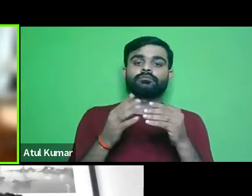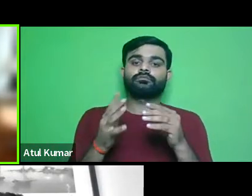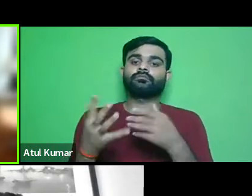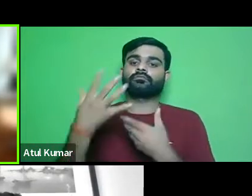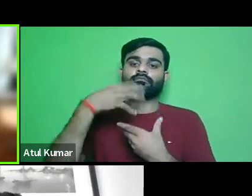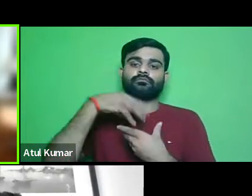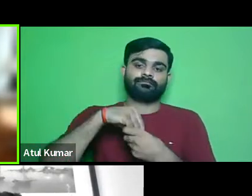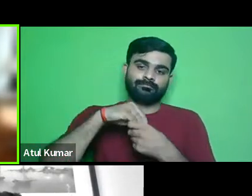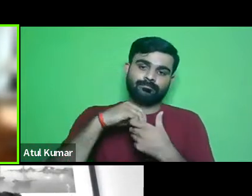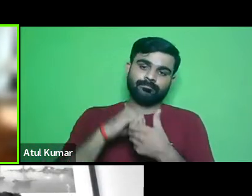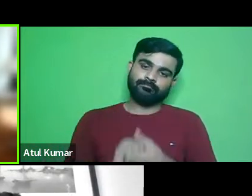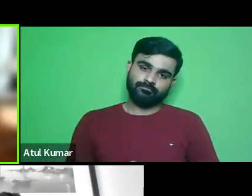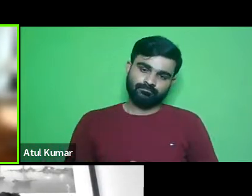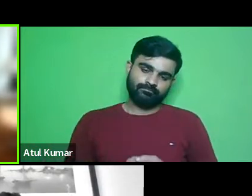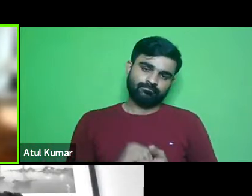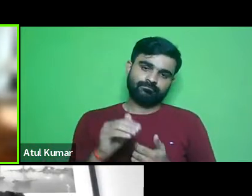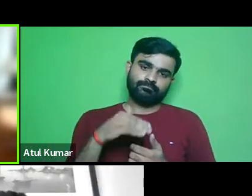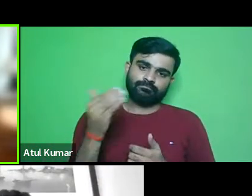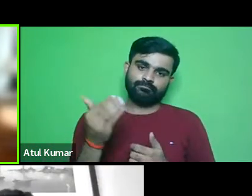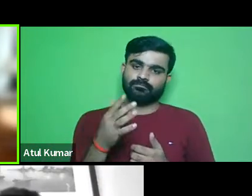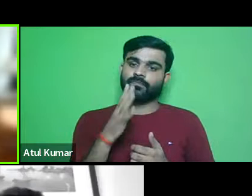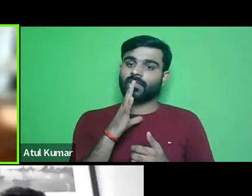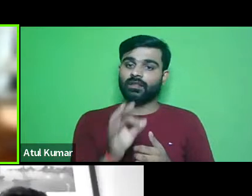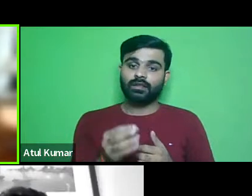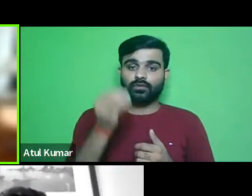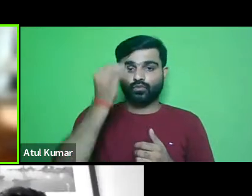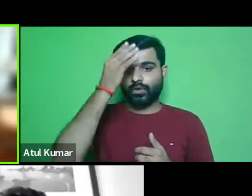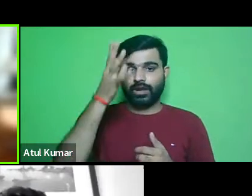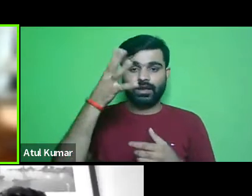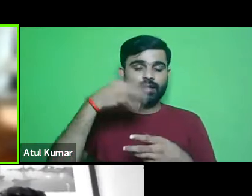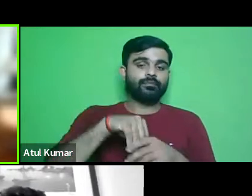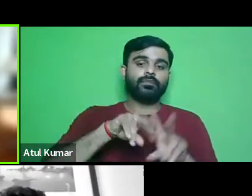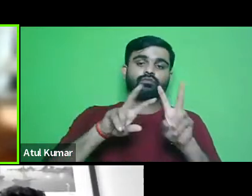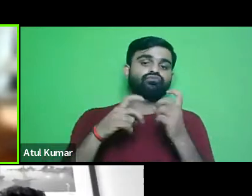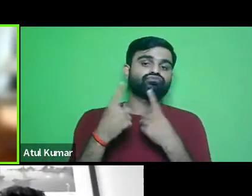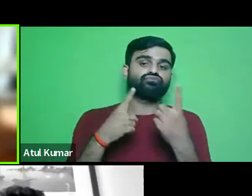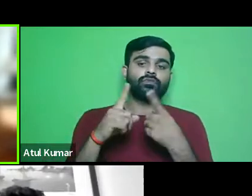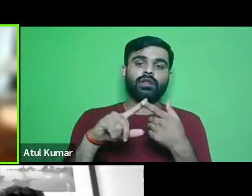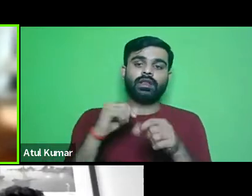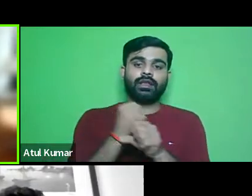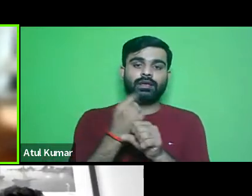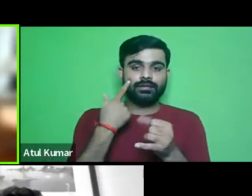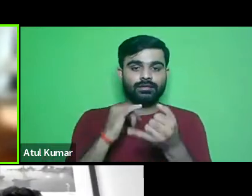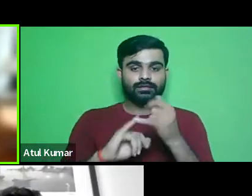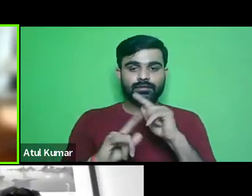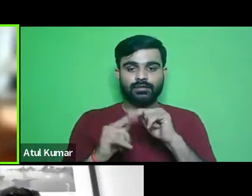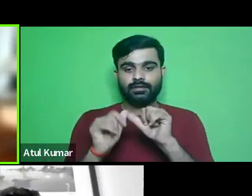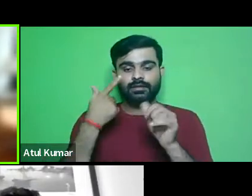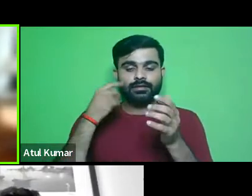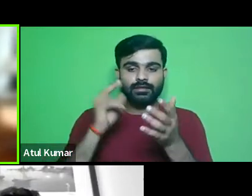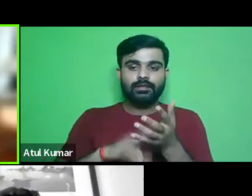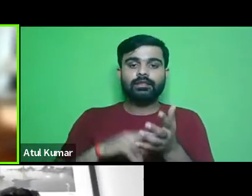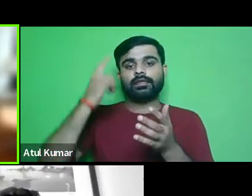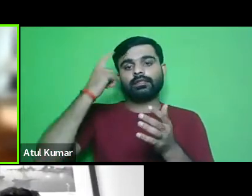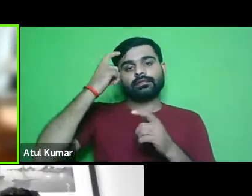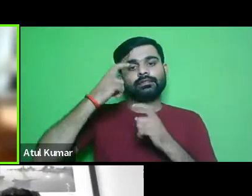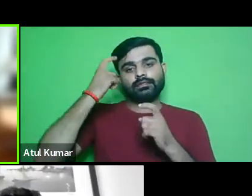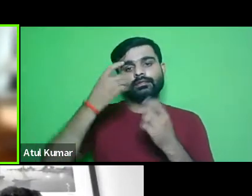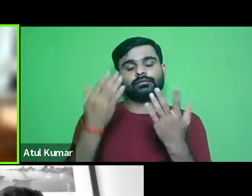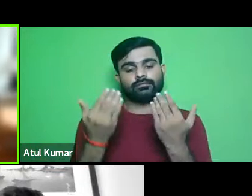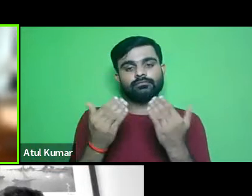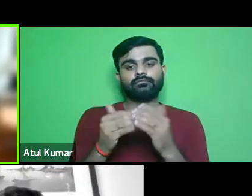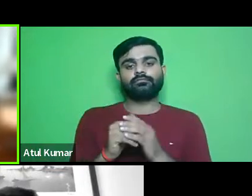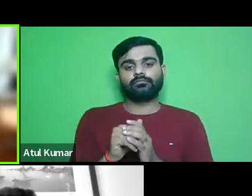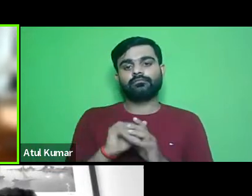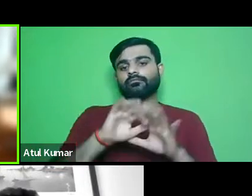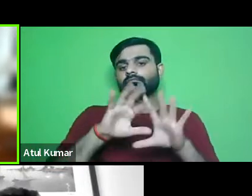at. And that's really where, when you're talking about legislation, I think that's where you need to think about. And I think